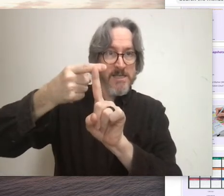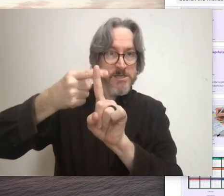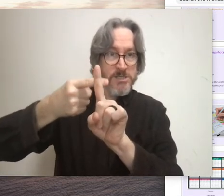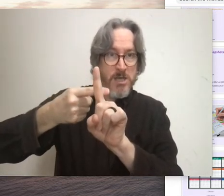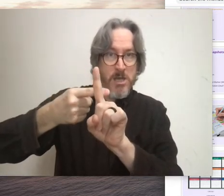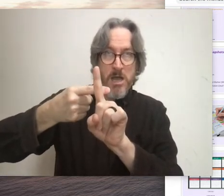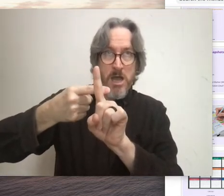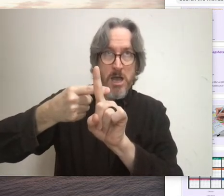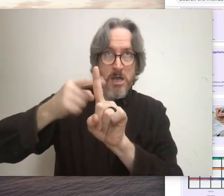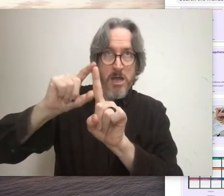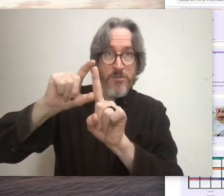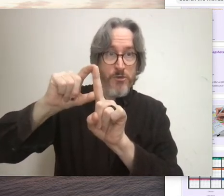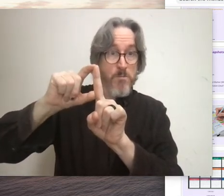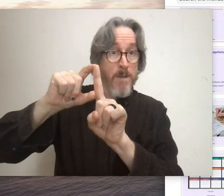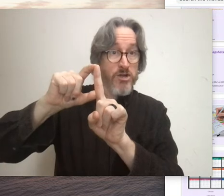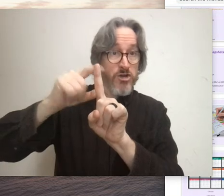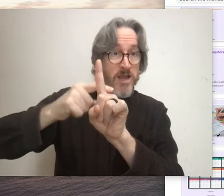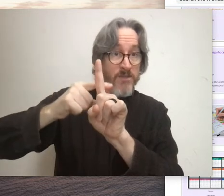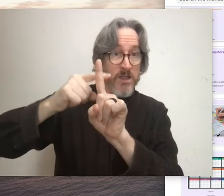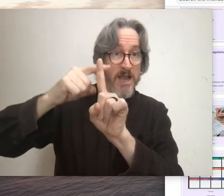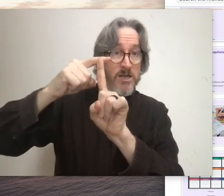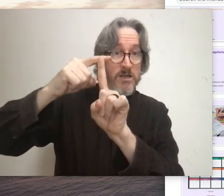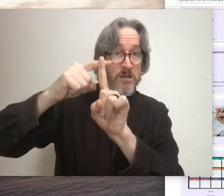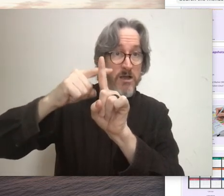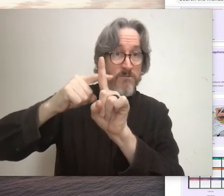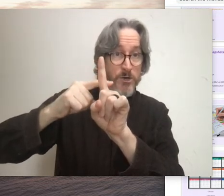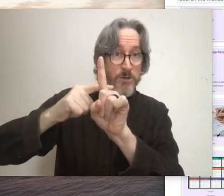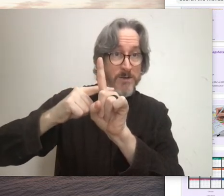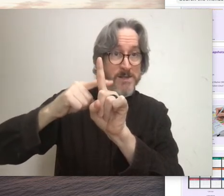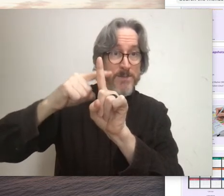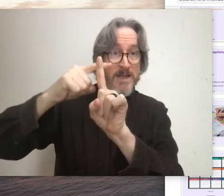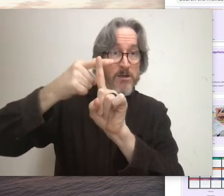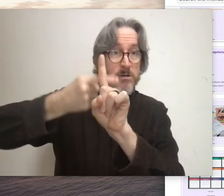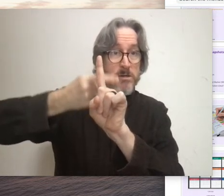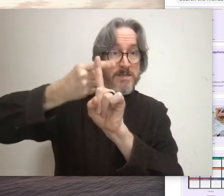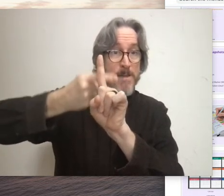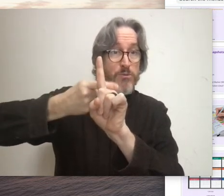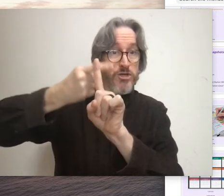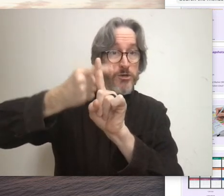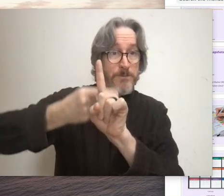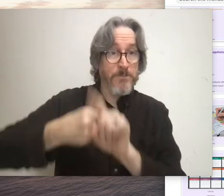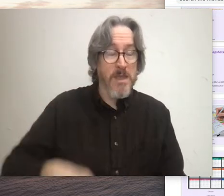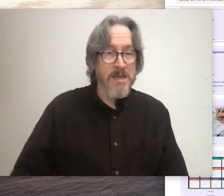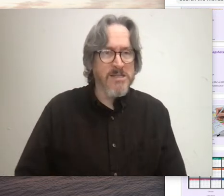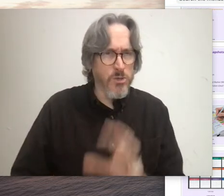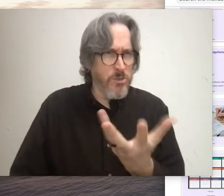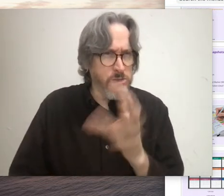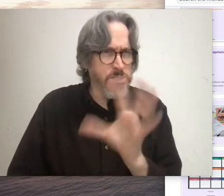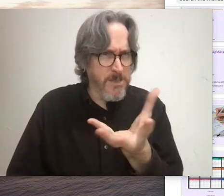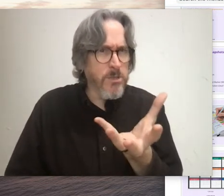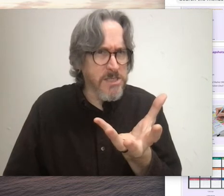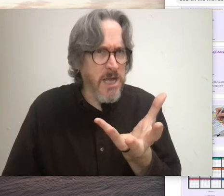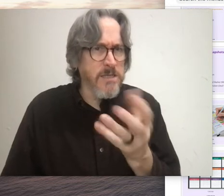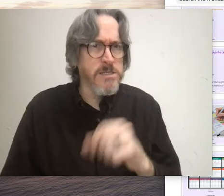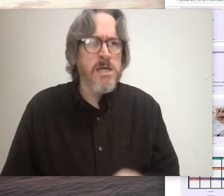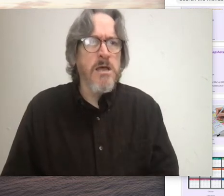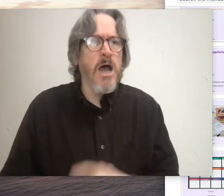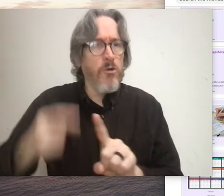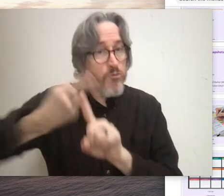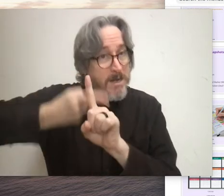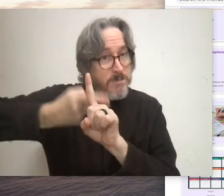this is a thermometer and the line of mercury goes up and down, temperature. So those are similar